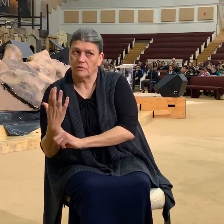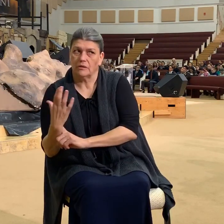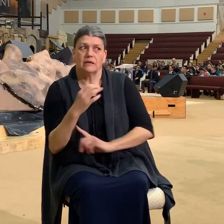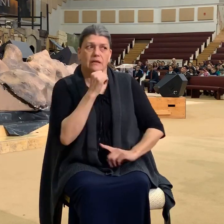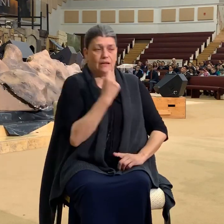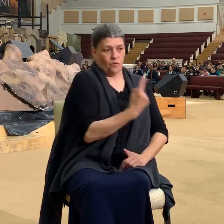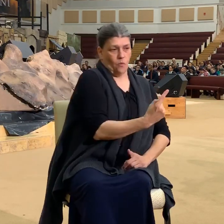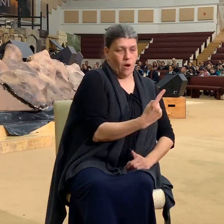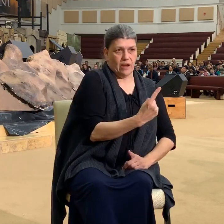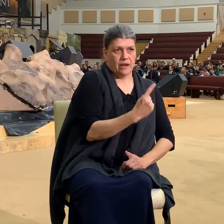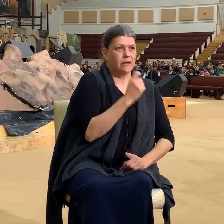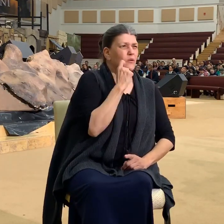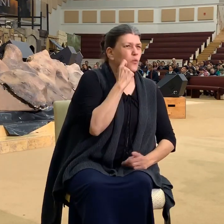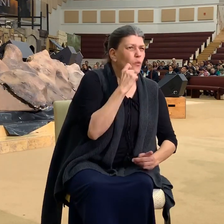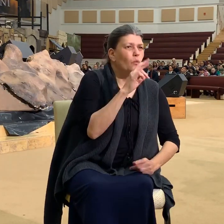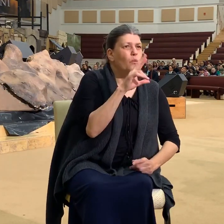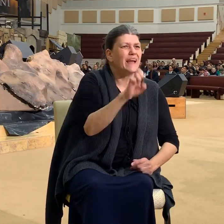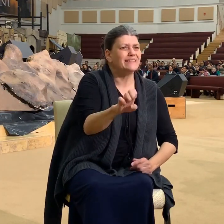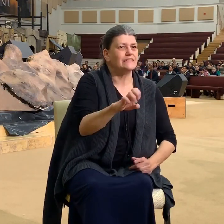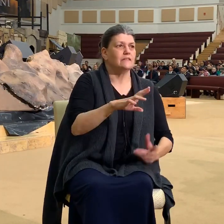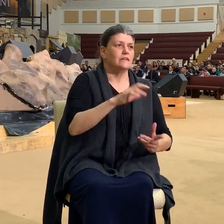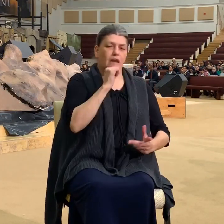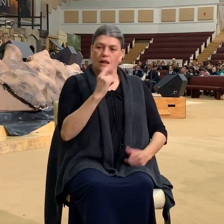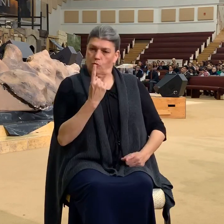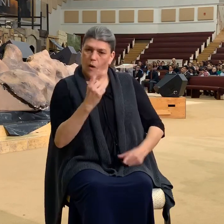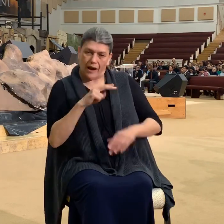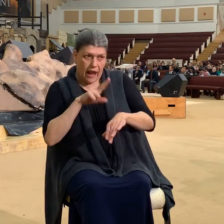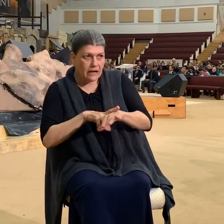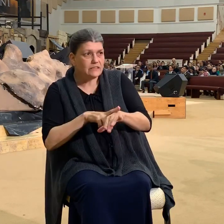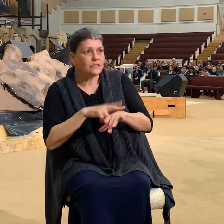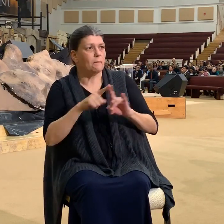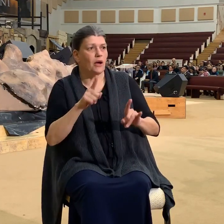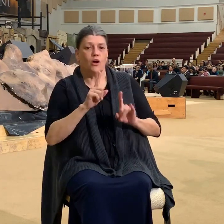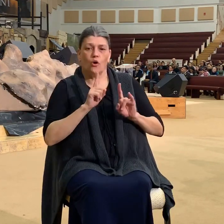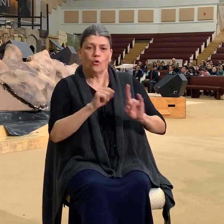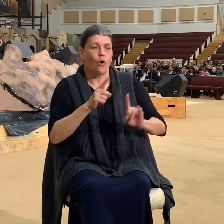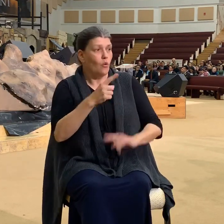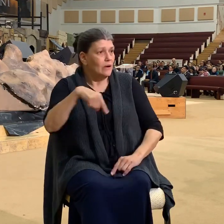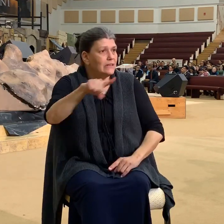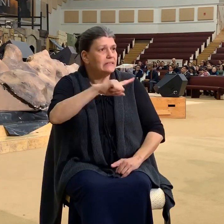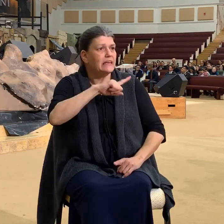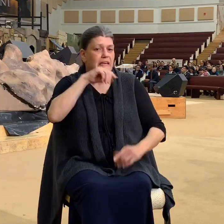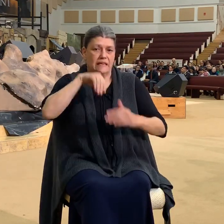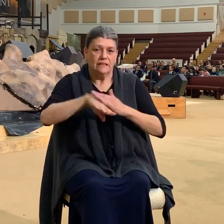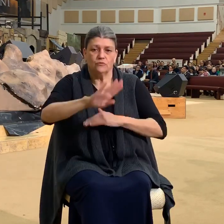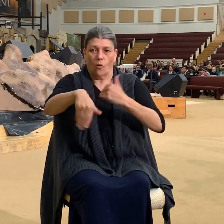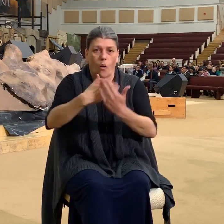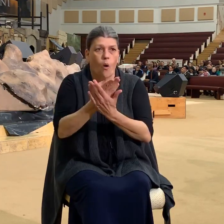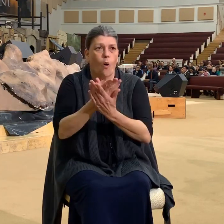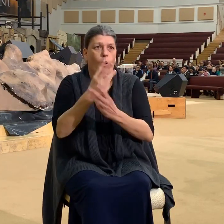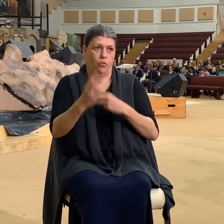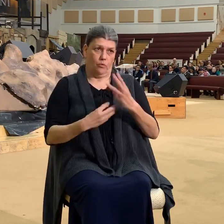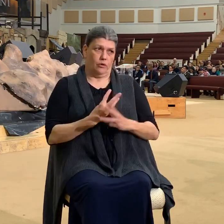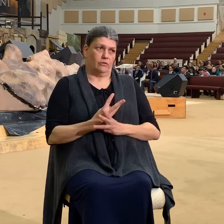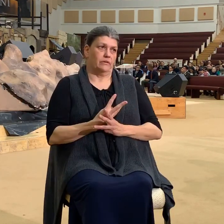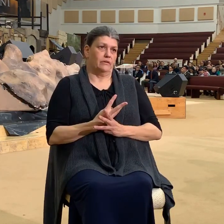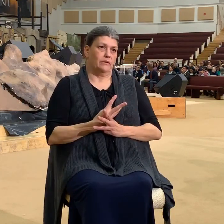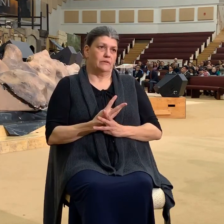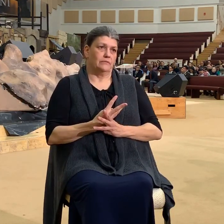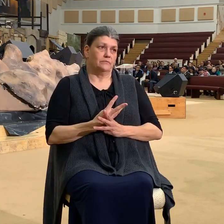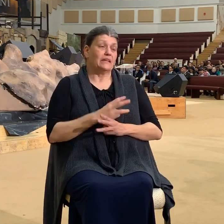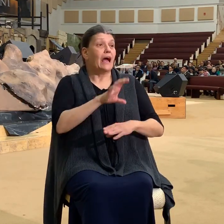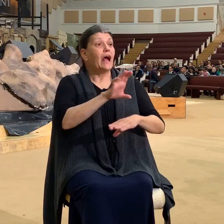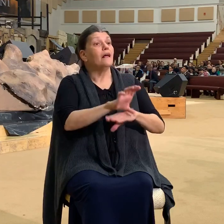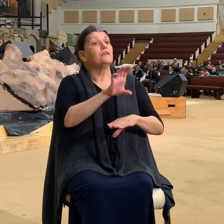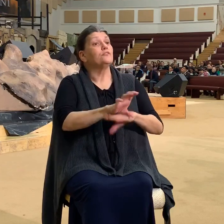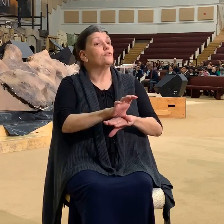just one race, not to just one nation, but go ye into all the world. And the